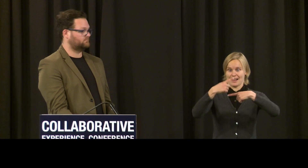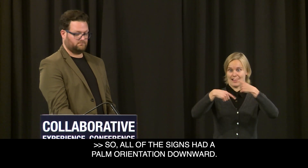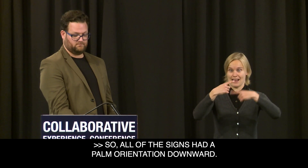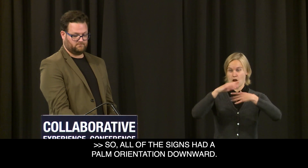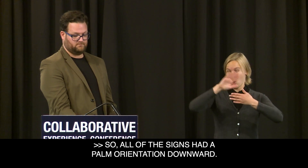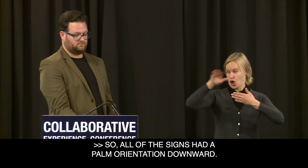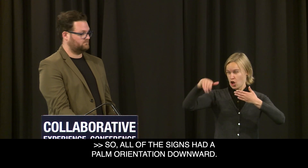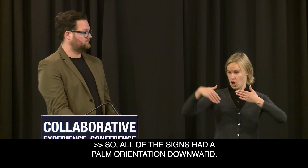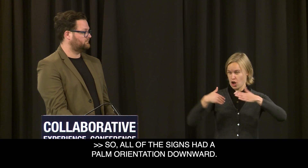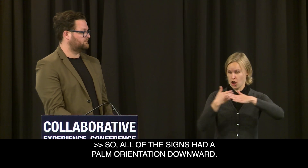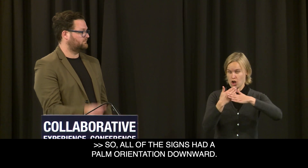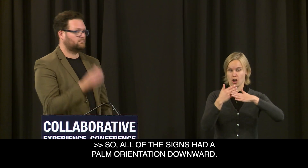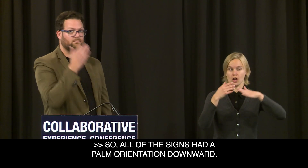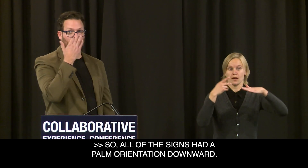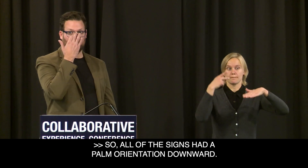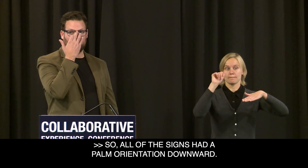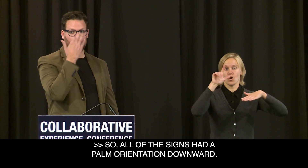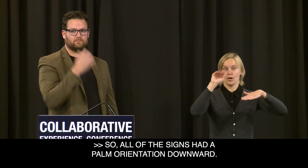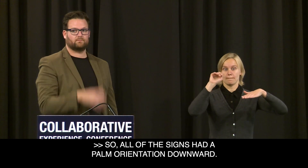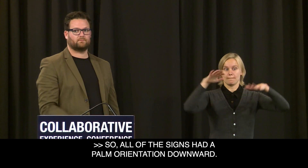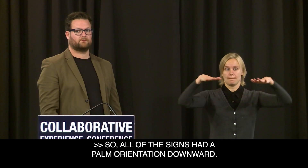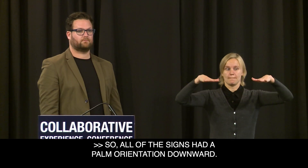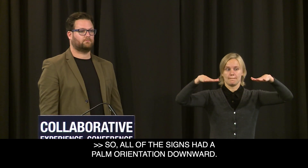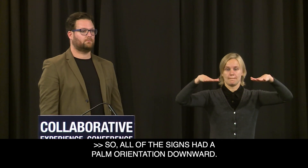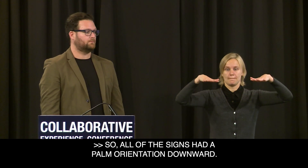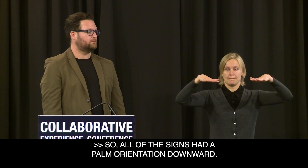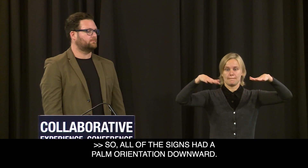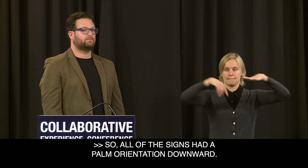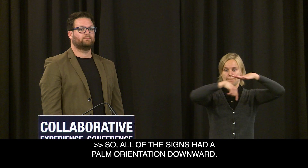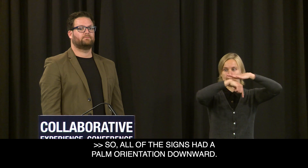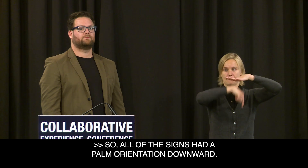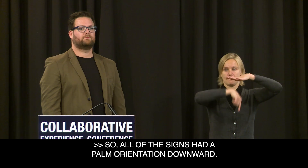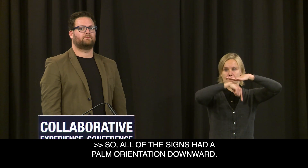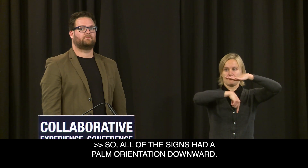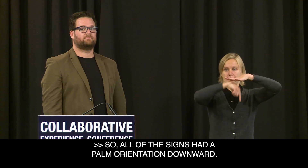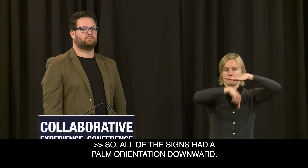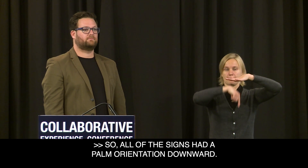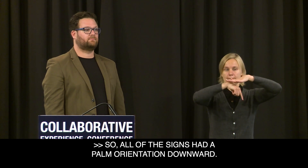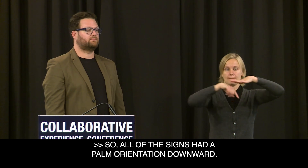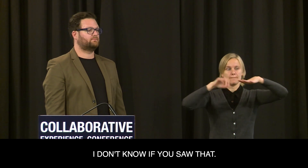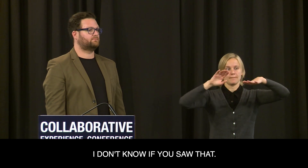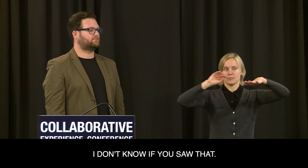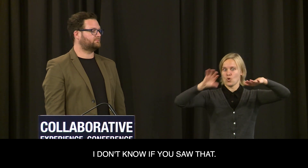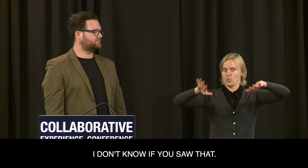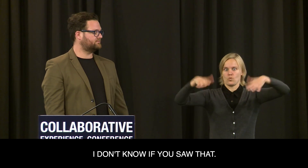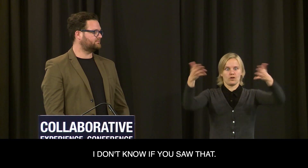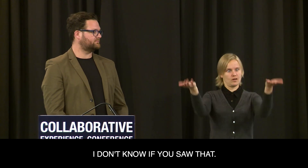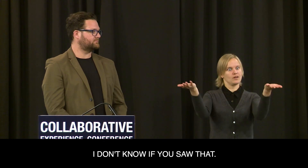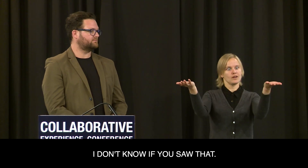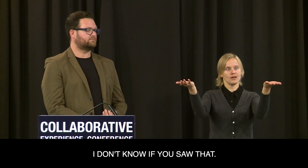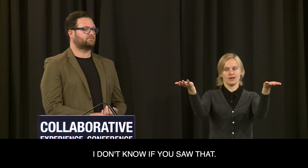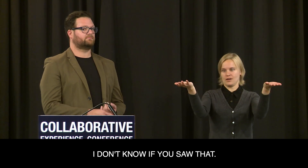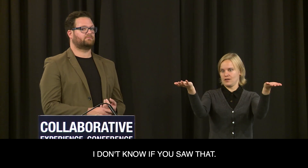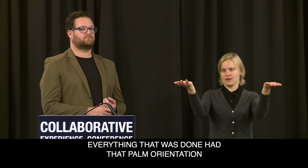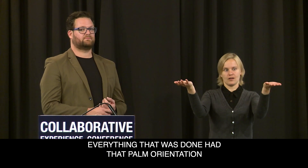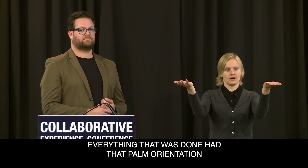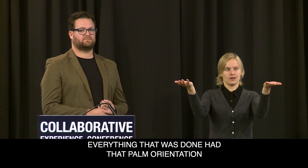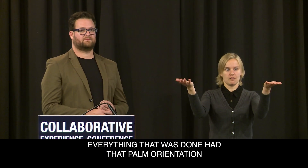So all of the signs had a palm orientation downward. I don't know if you saw that. Everything that was